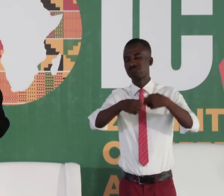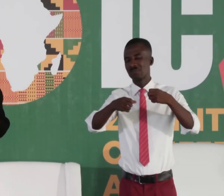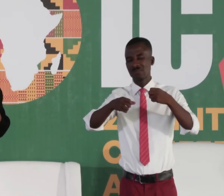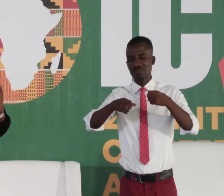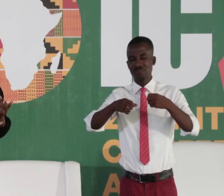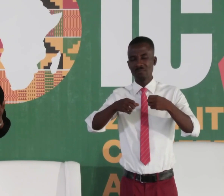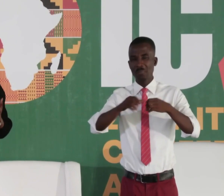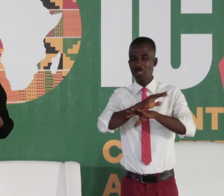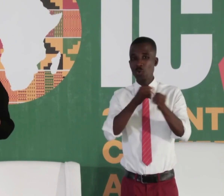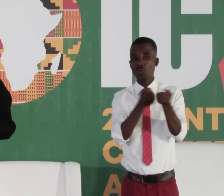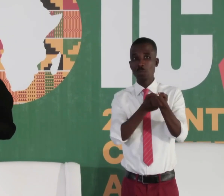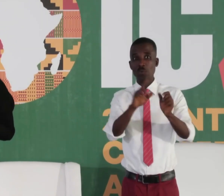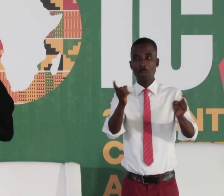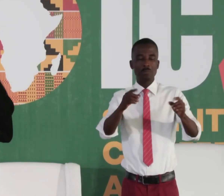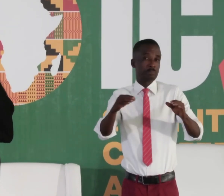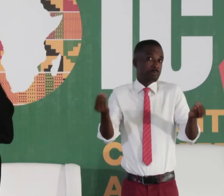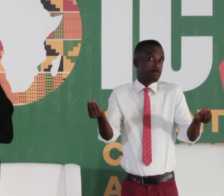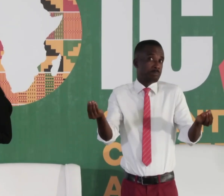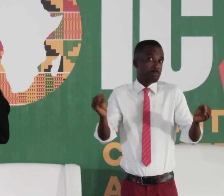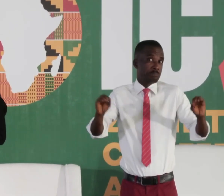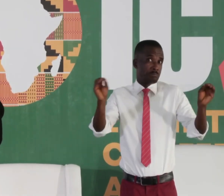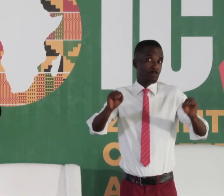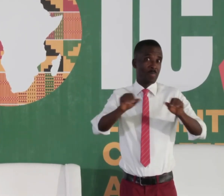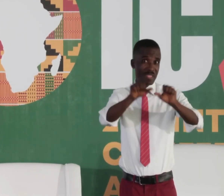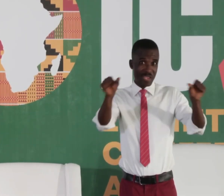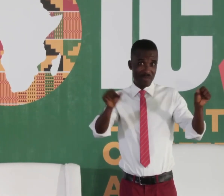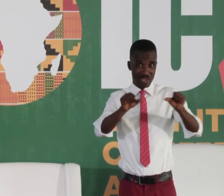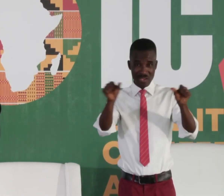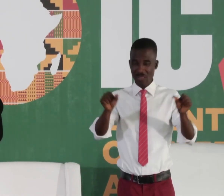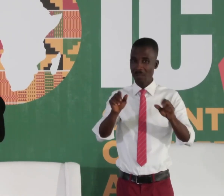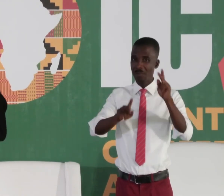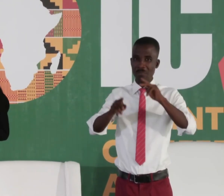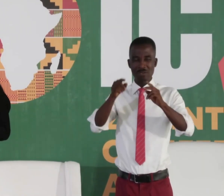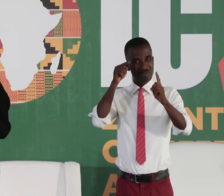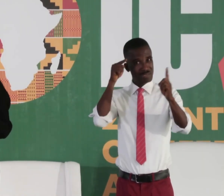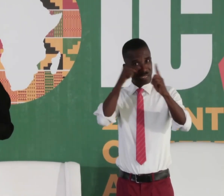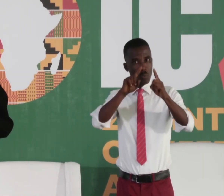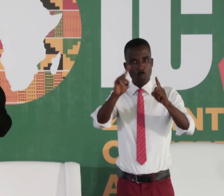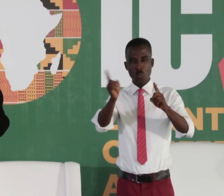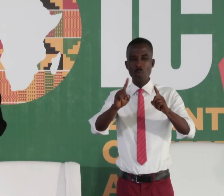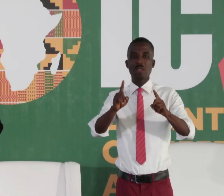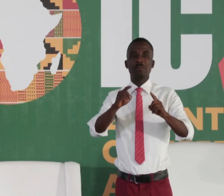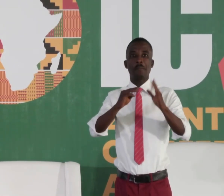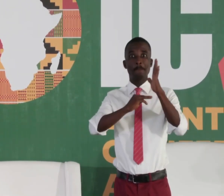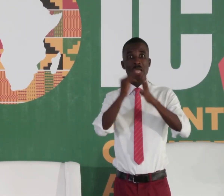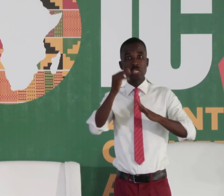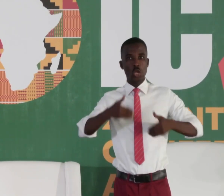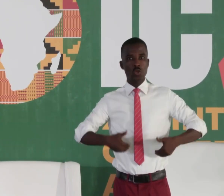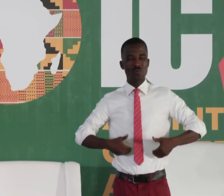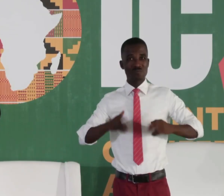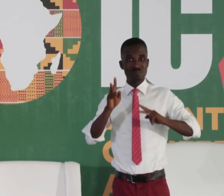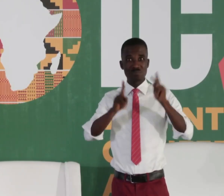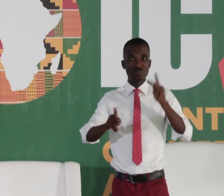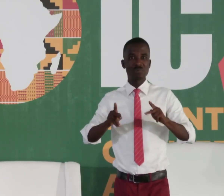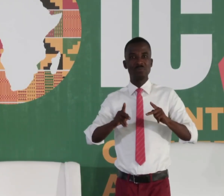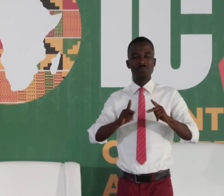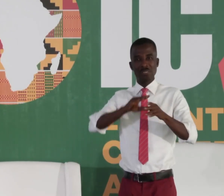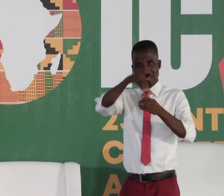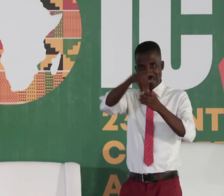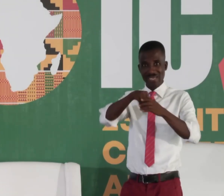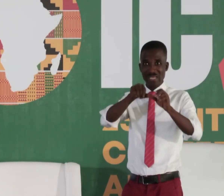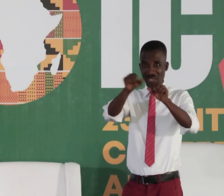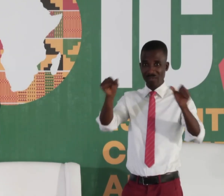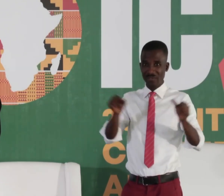form of support for them, be it within the community, thus targeting interventions for adolescents and young persons within the